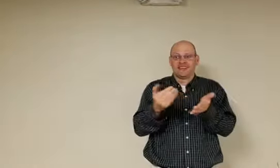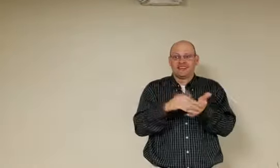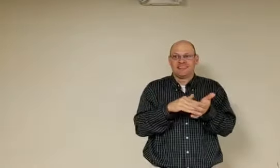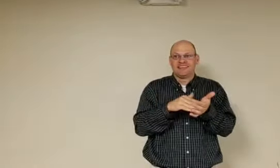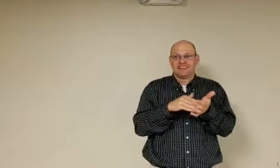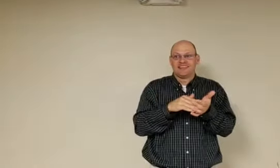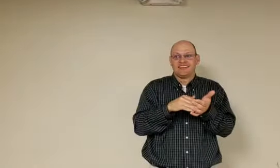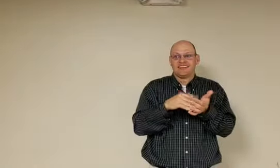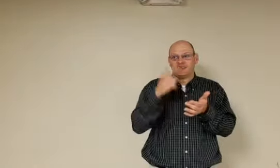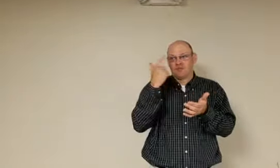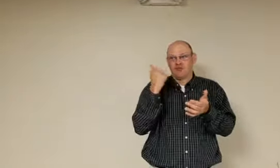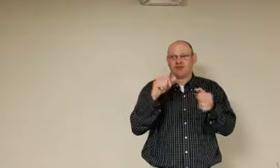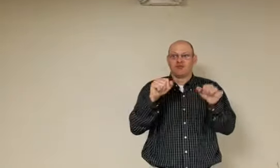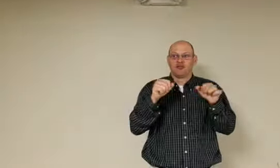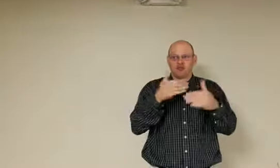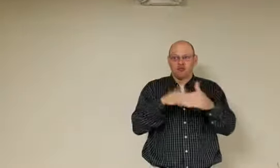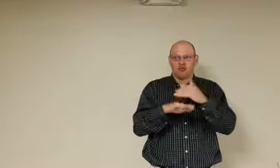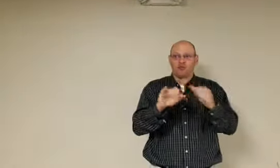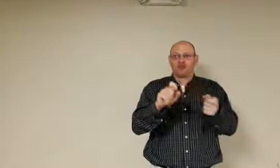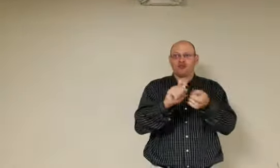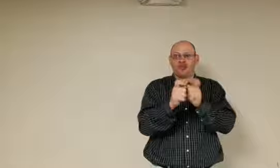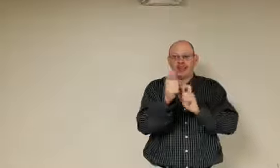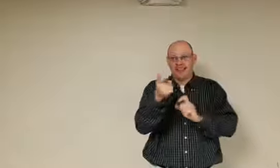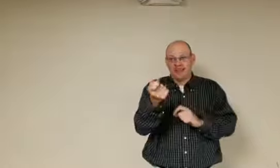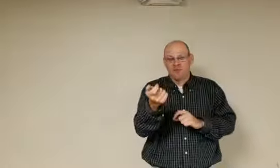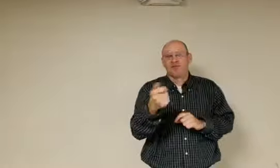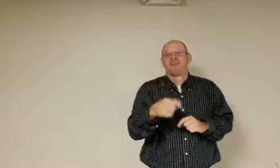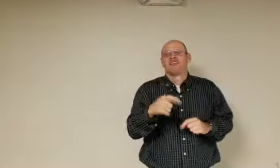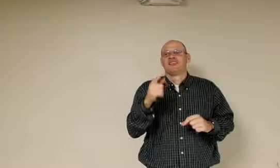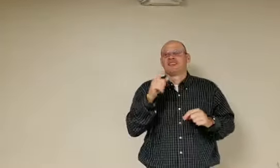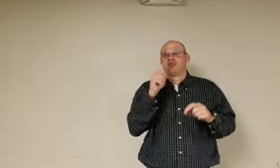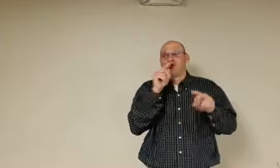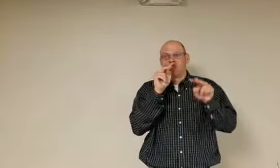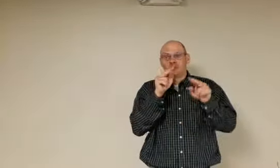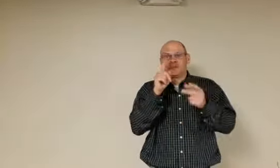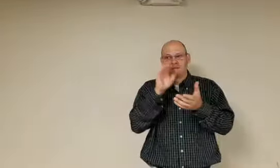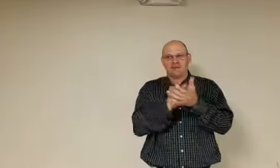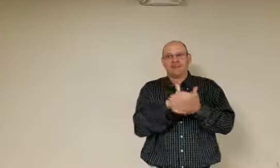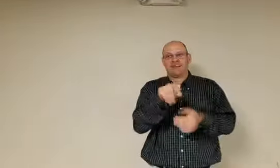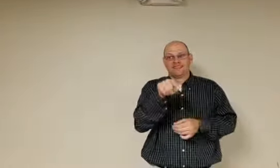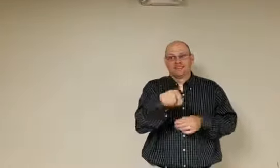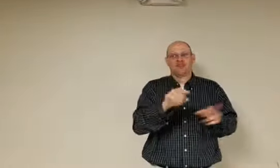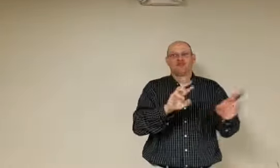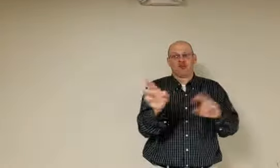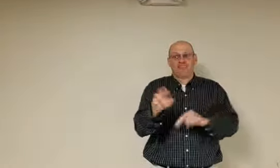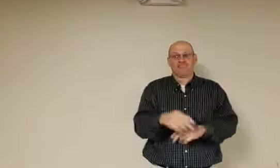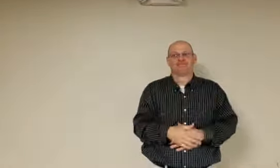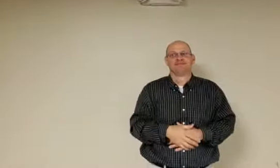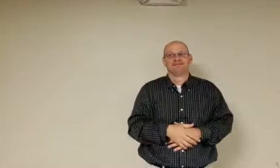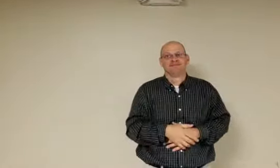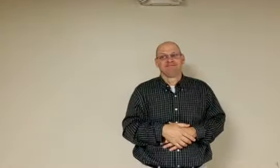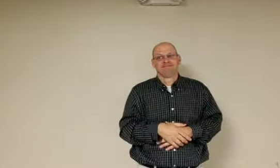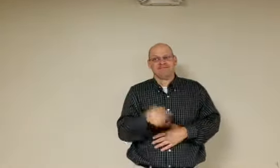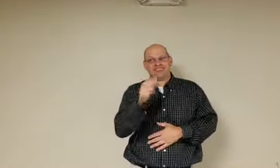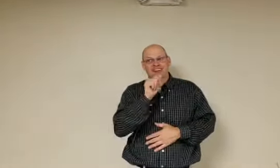because that birth, it can change a little bit later, but they believe it's ready. They believe, and I'm not sure what it means